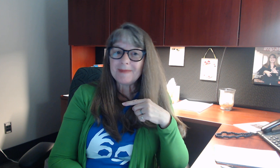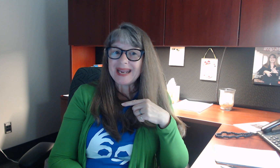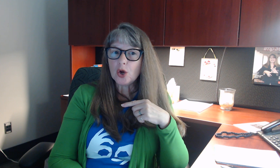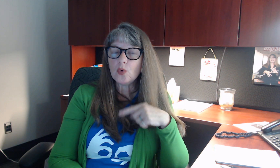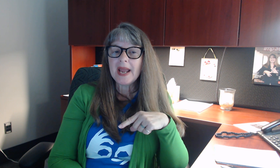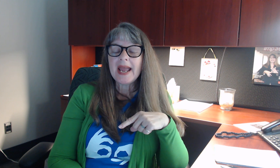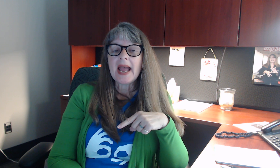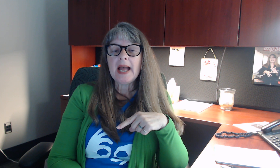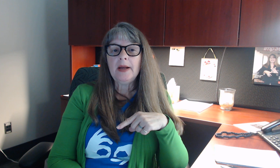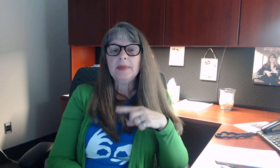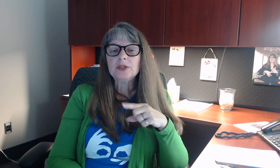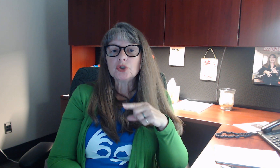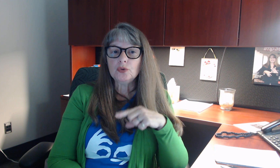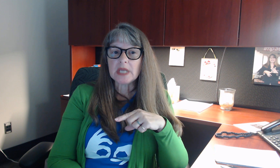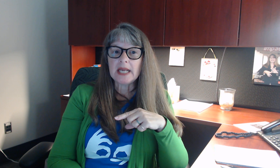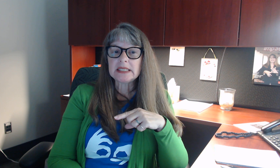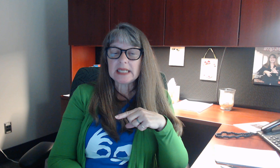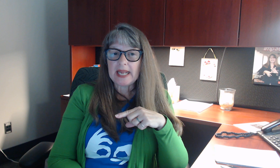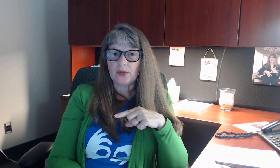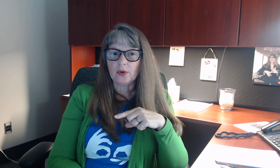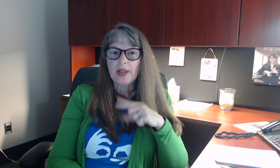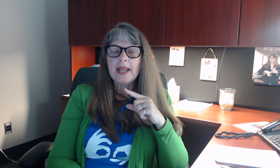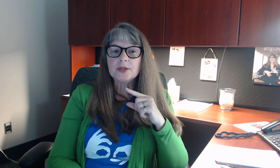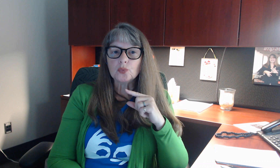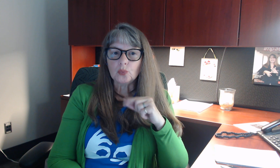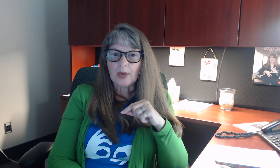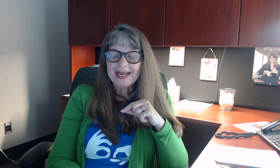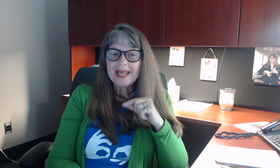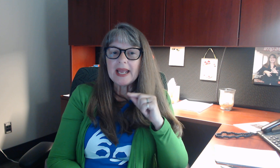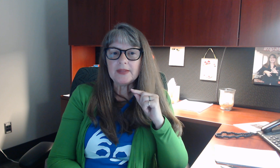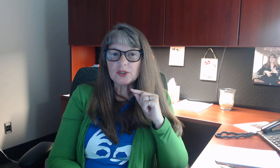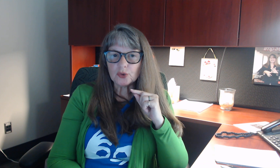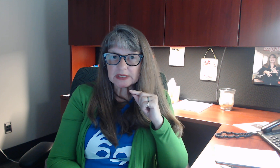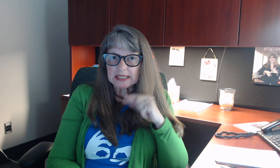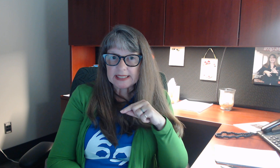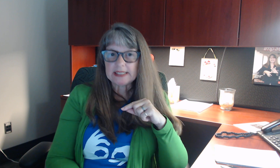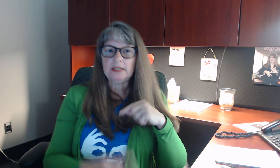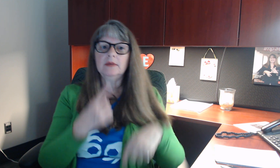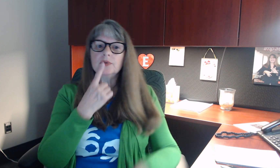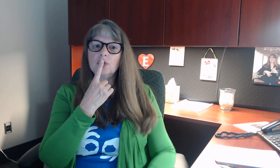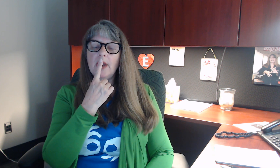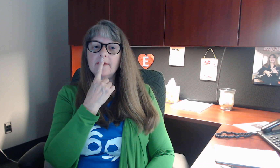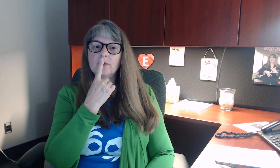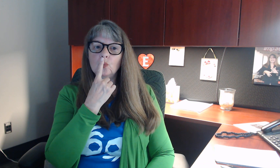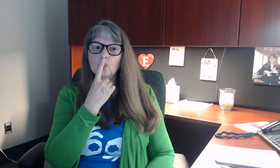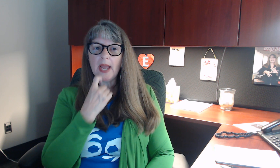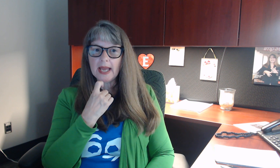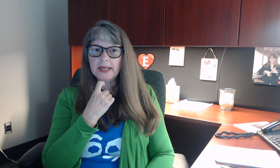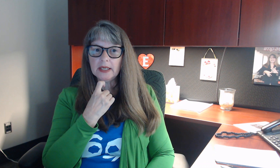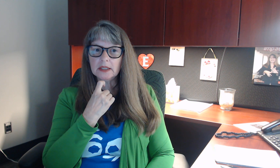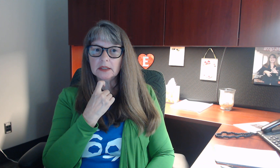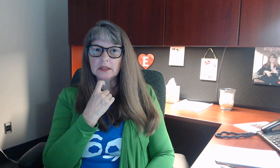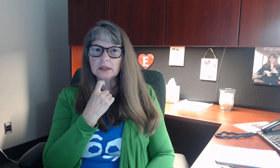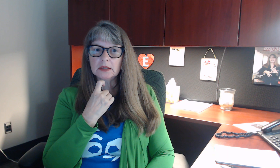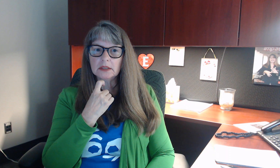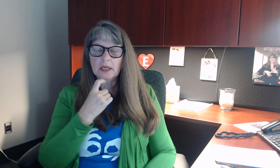Tomato, it's two signs together. It's red, and then you're slicing. So you have red, and